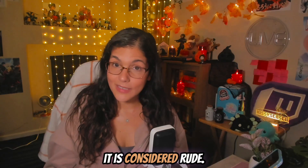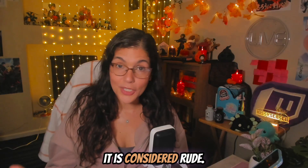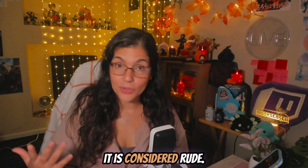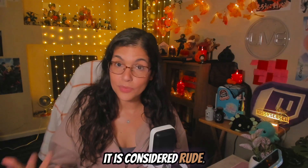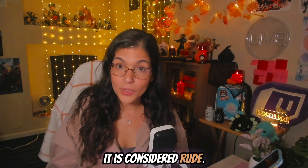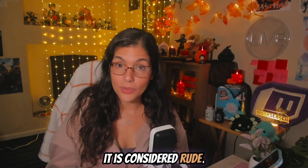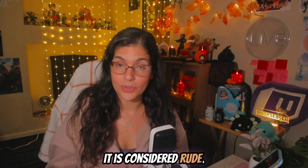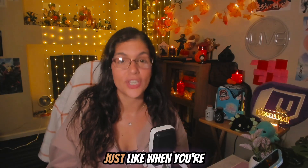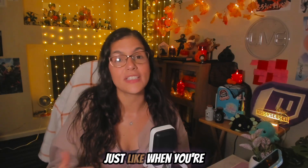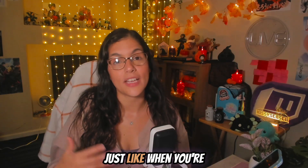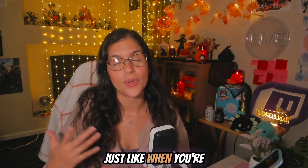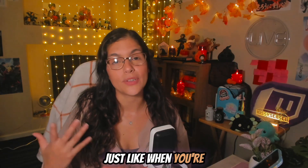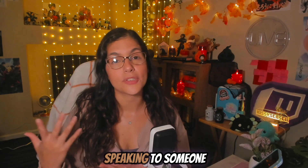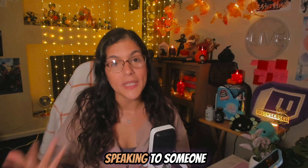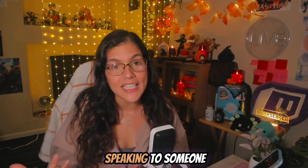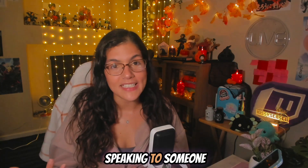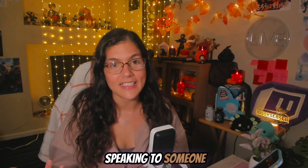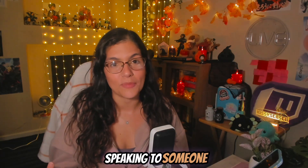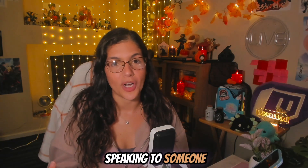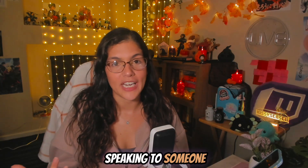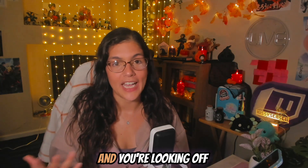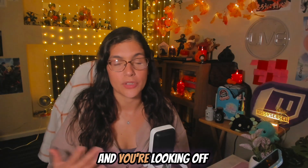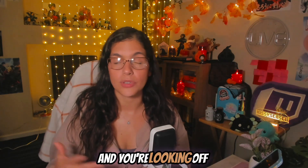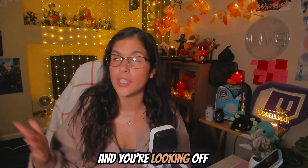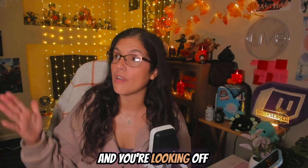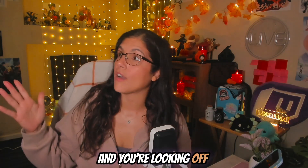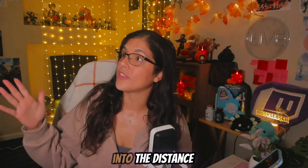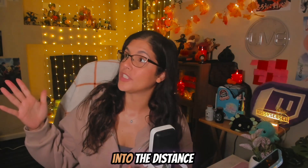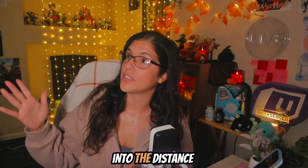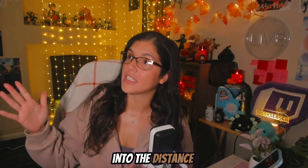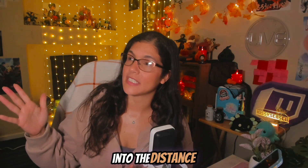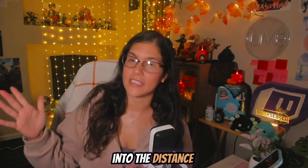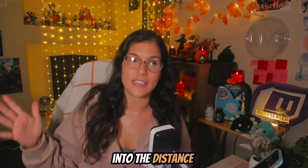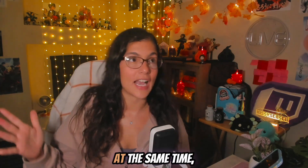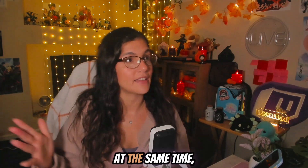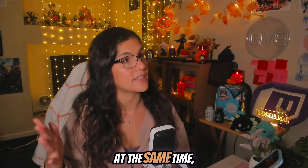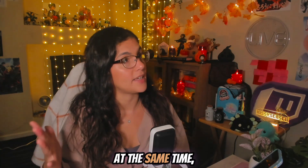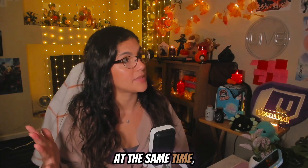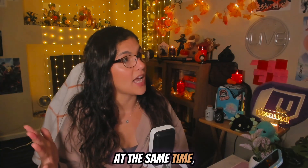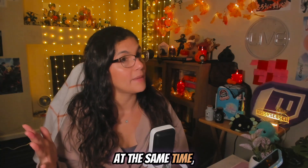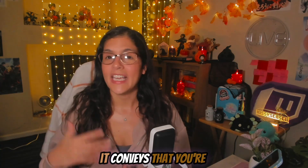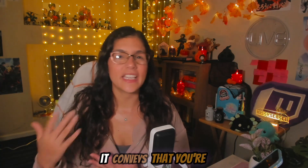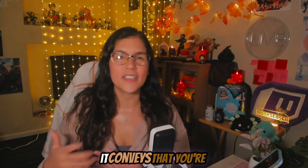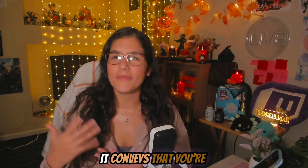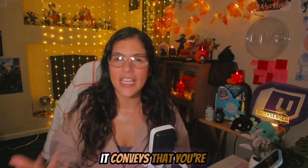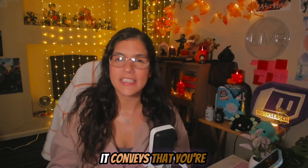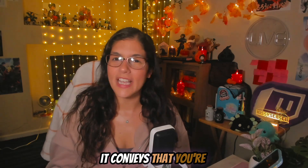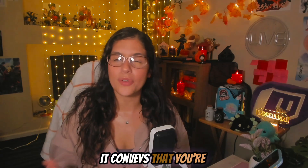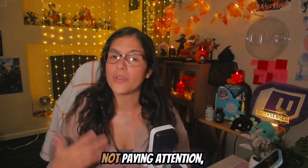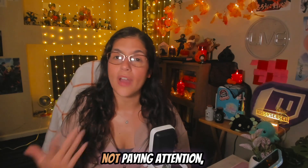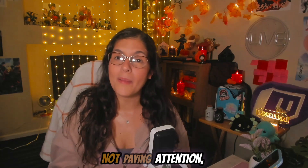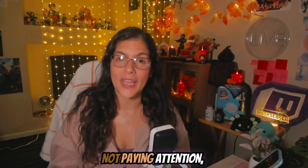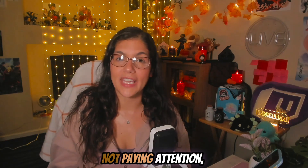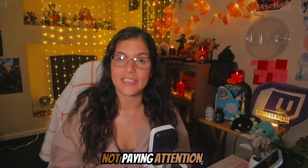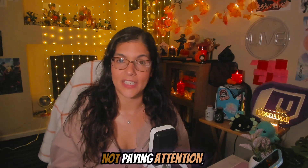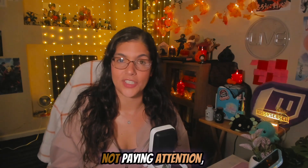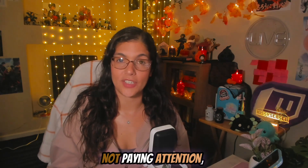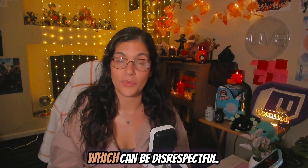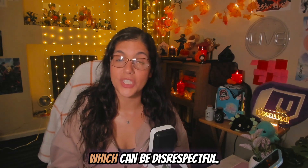considered rude. Just like when you're speaking to someone and you're looking off into the distance at the same time, it conveys that you're not paying attention, which can